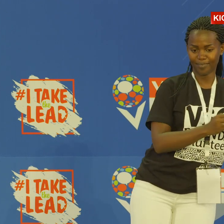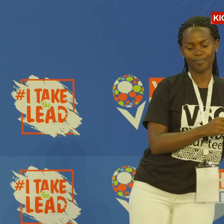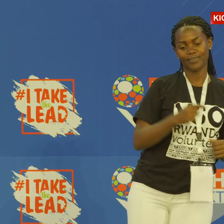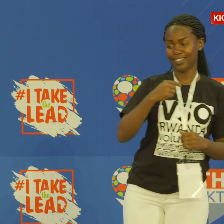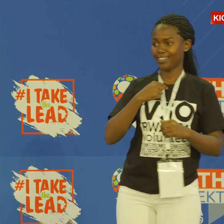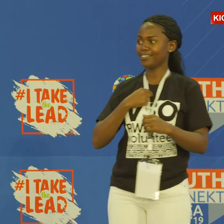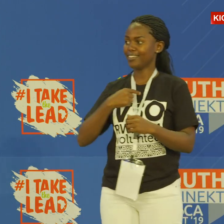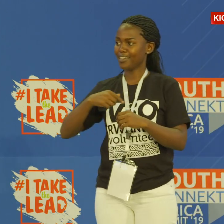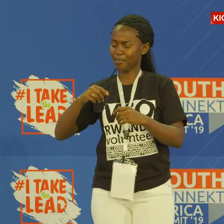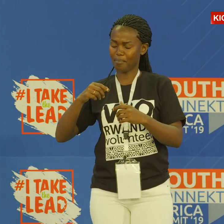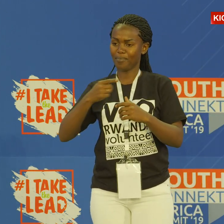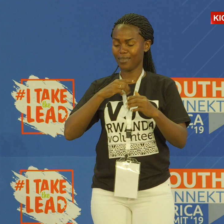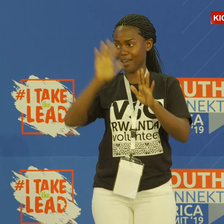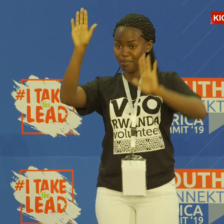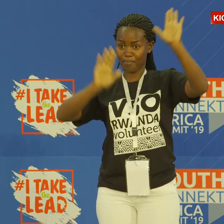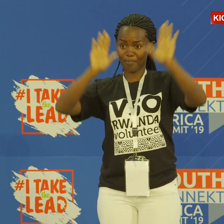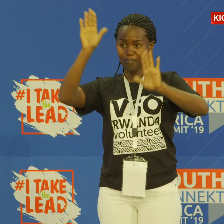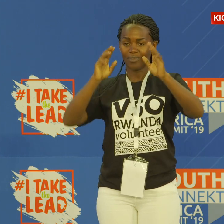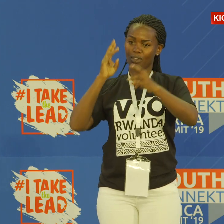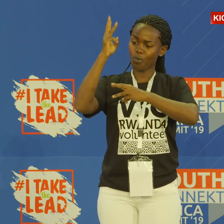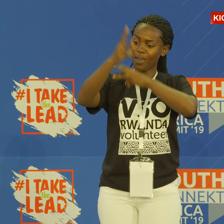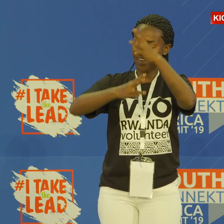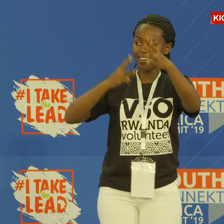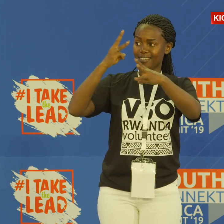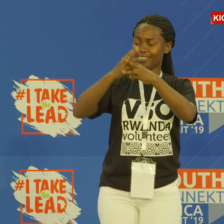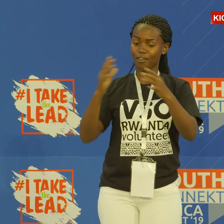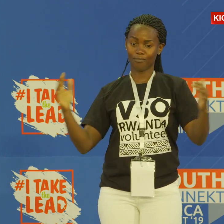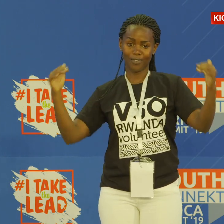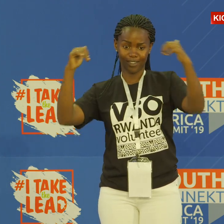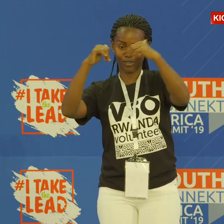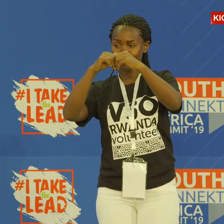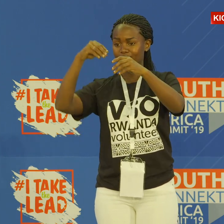getting profit. They are generating income about what to train them.